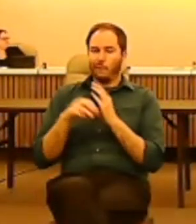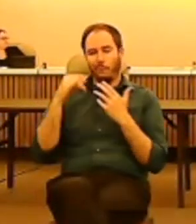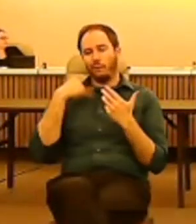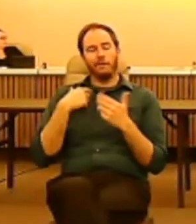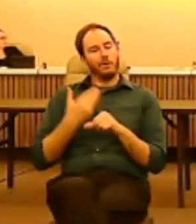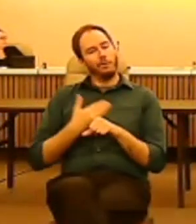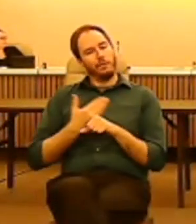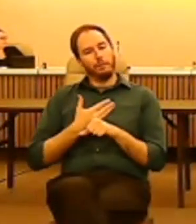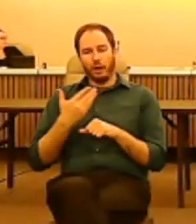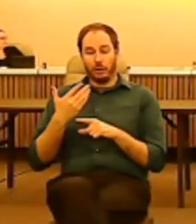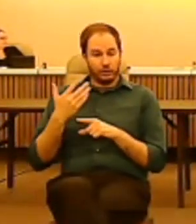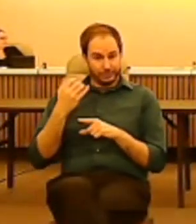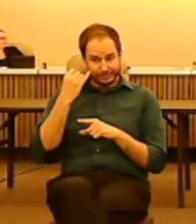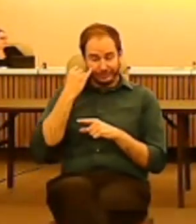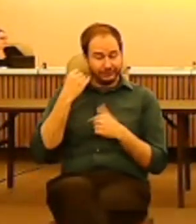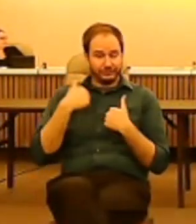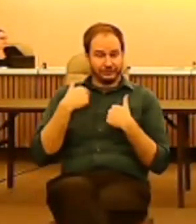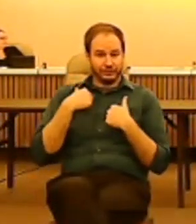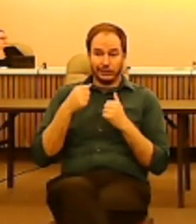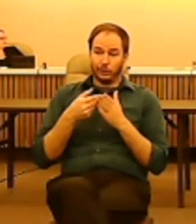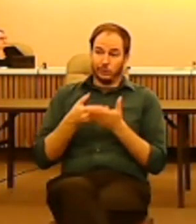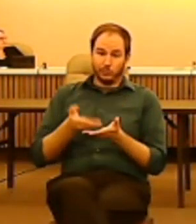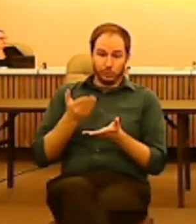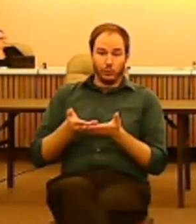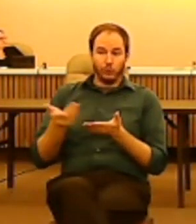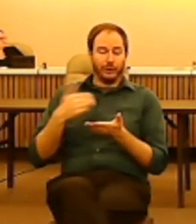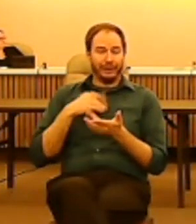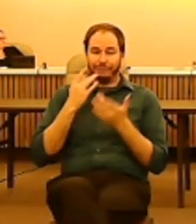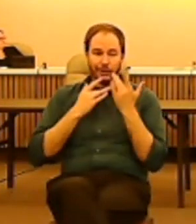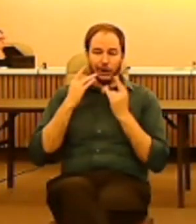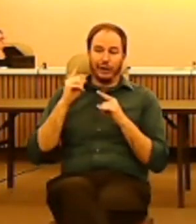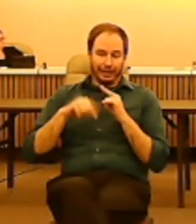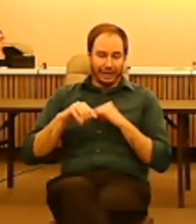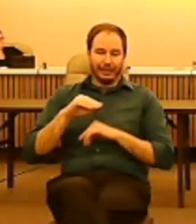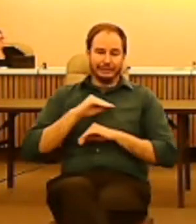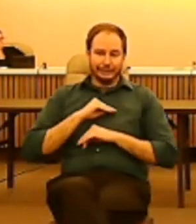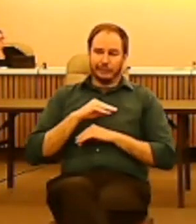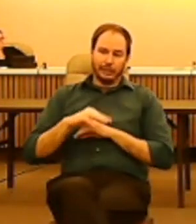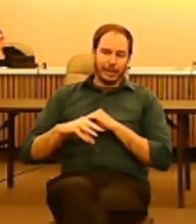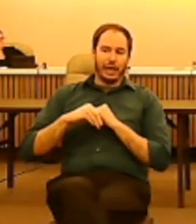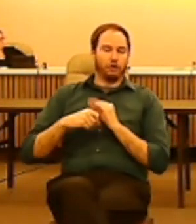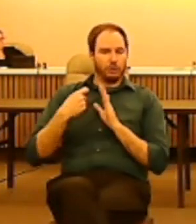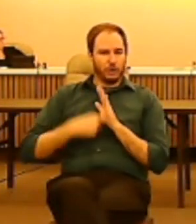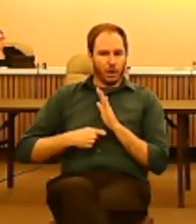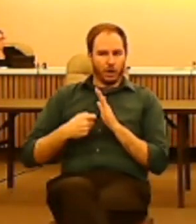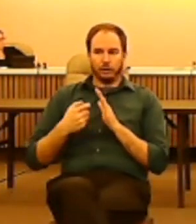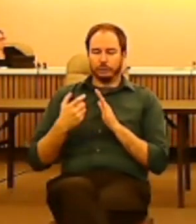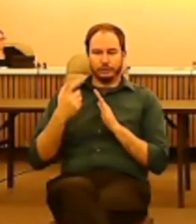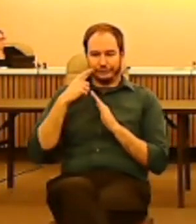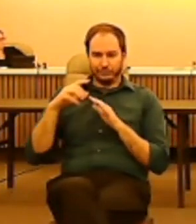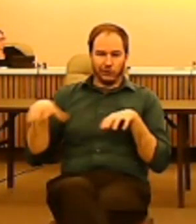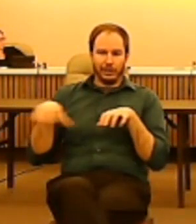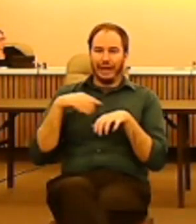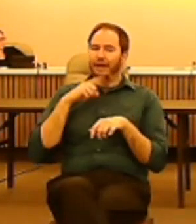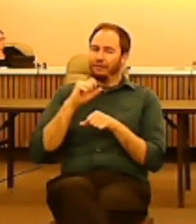there is an ability, if somebody can show that they have hardship, they can't meet the additional costs, or there's a